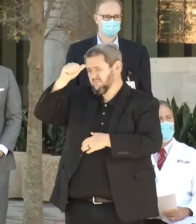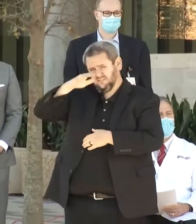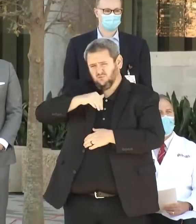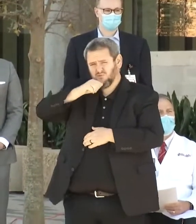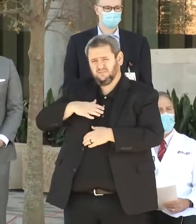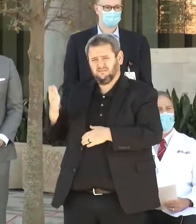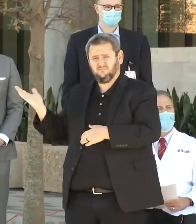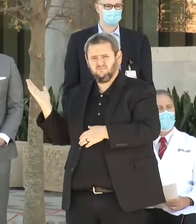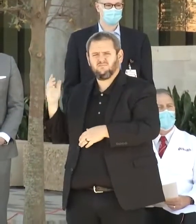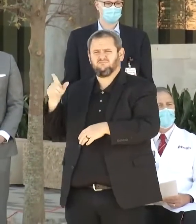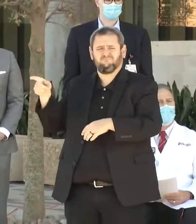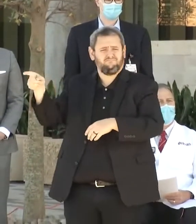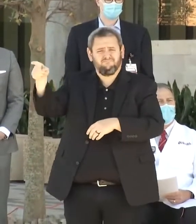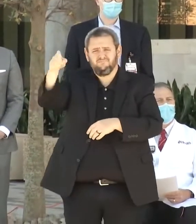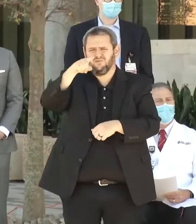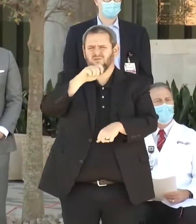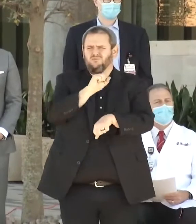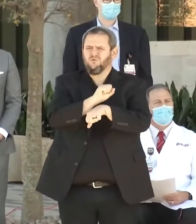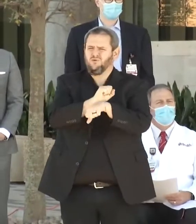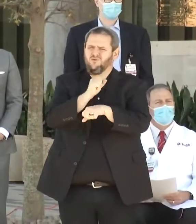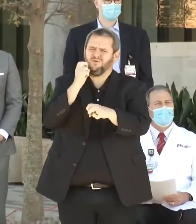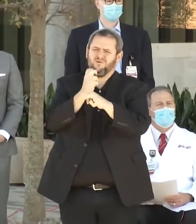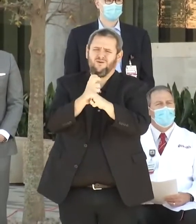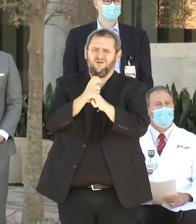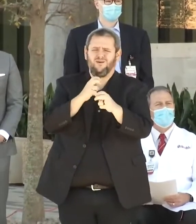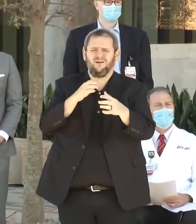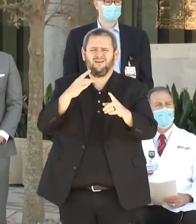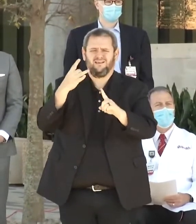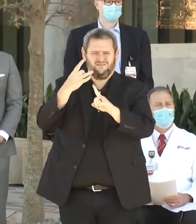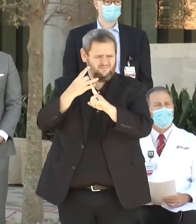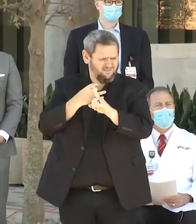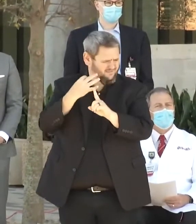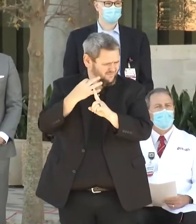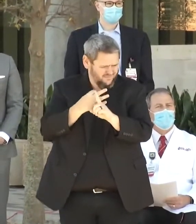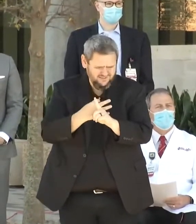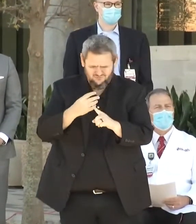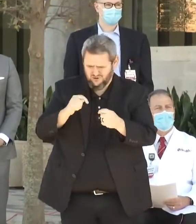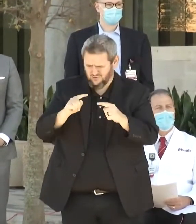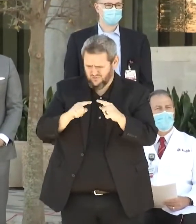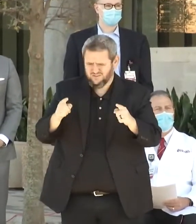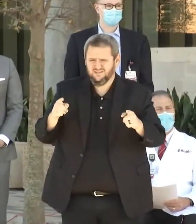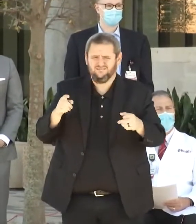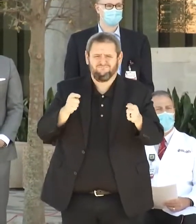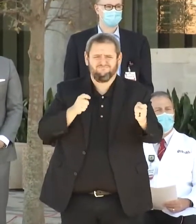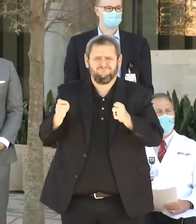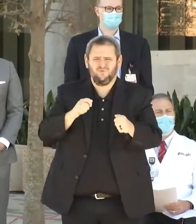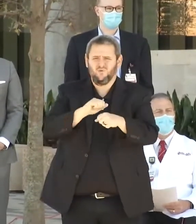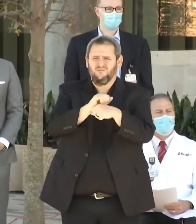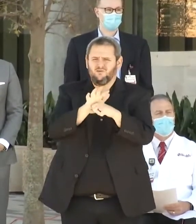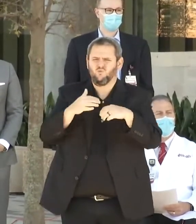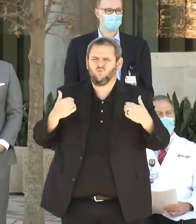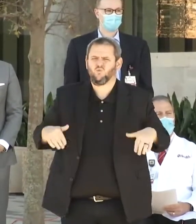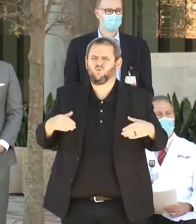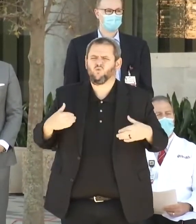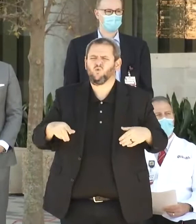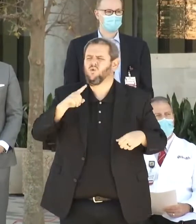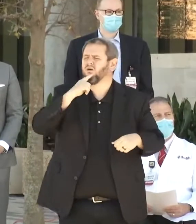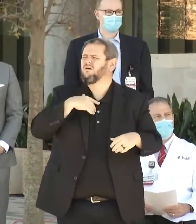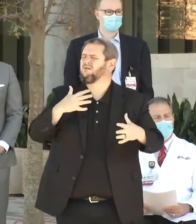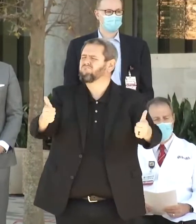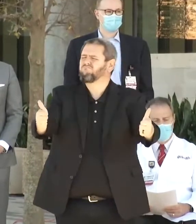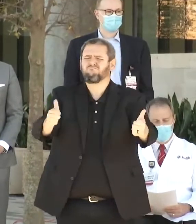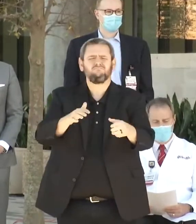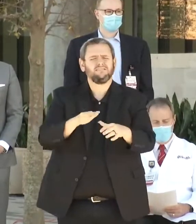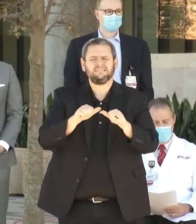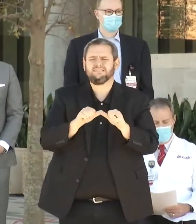the beginning of this pandemic. I'm very proud to be working with them as partners in continued treatment of COVID patients and management